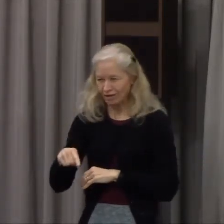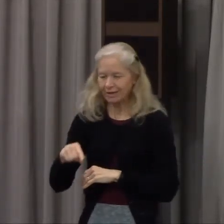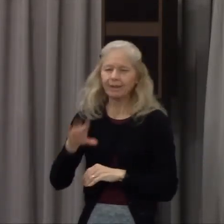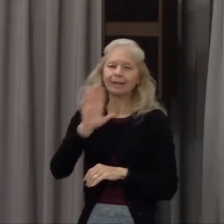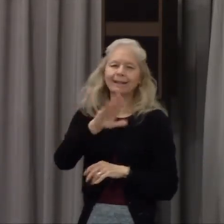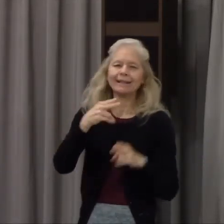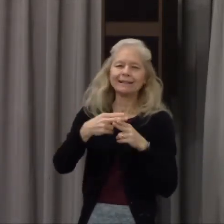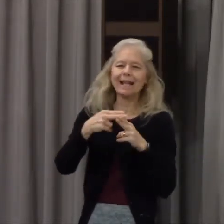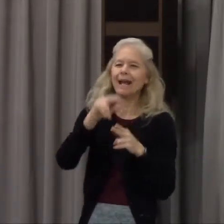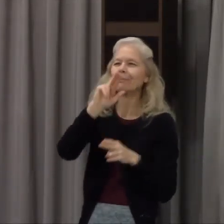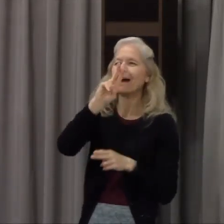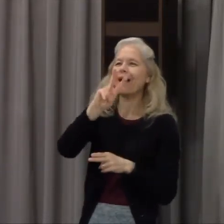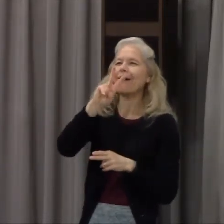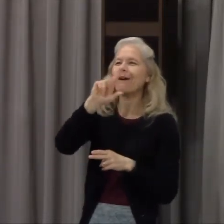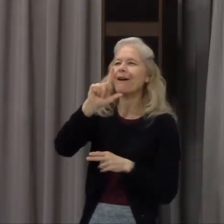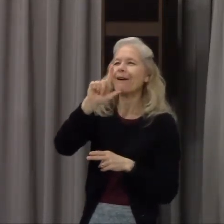Vladimir, who's 34,